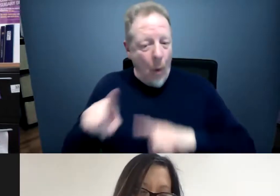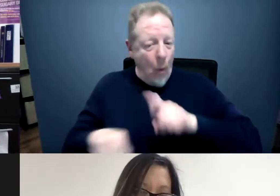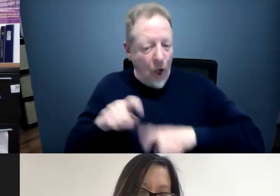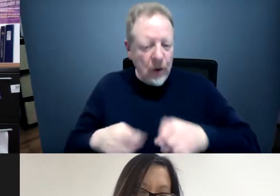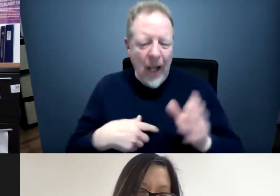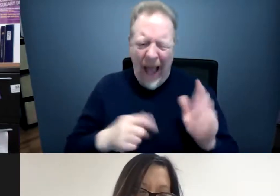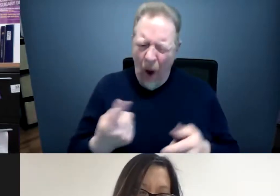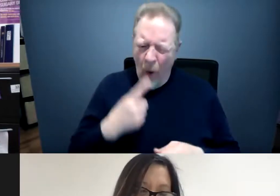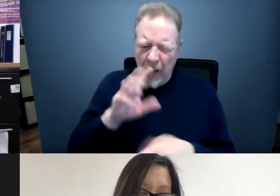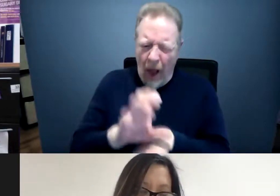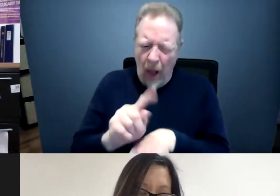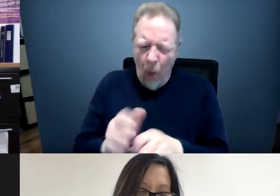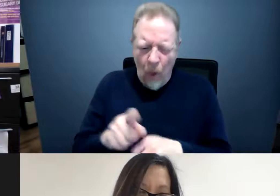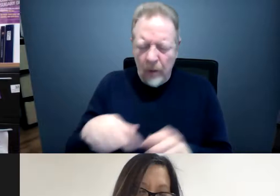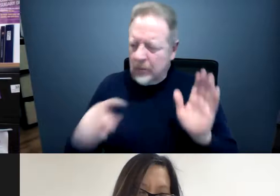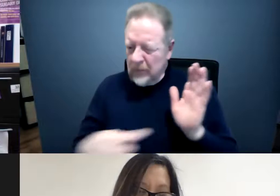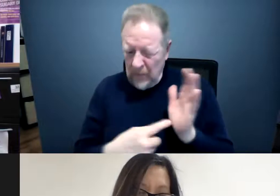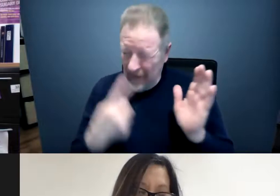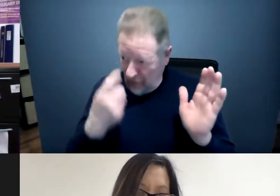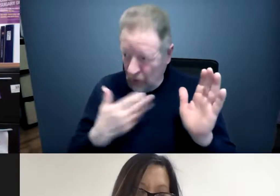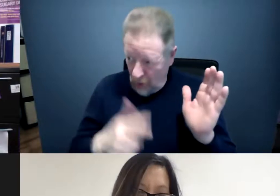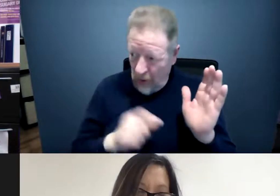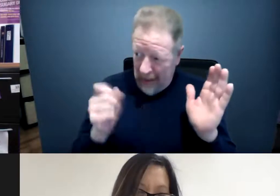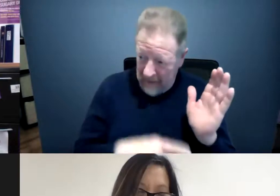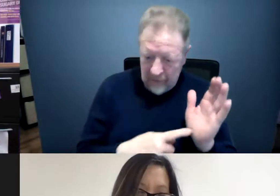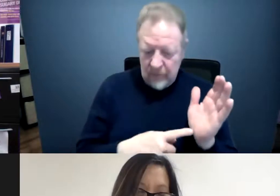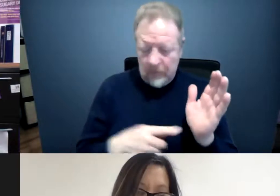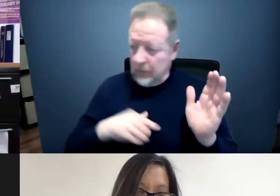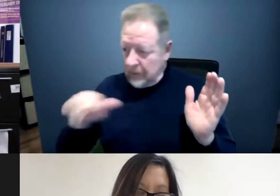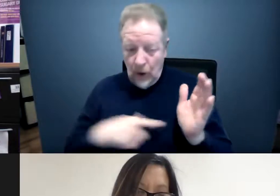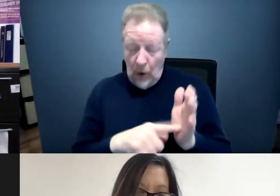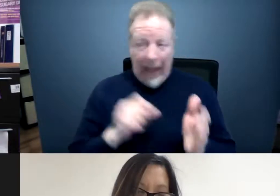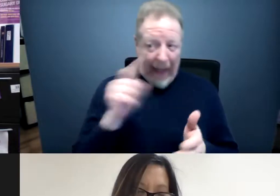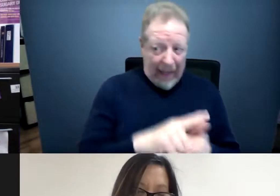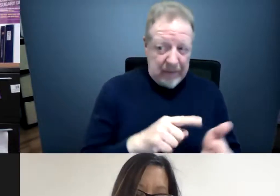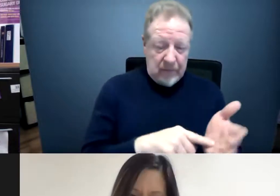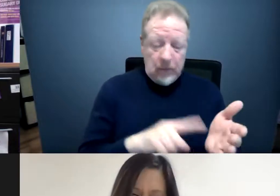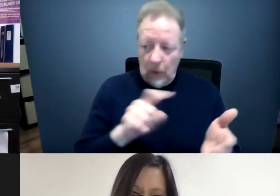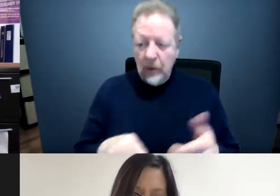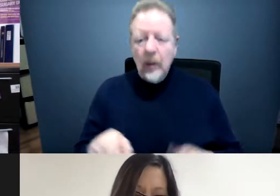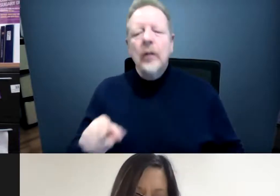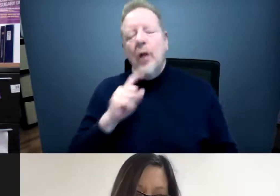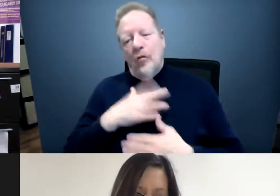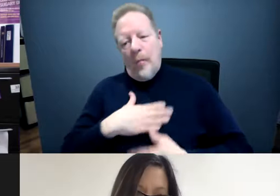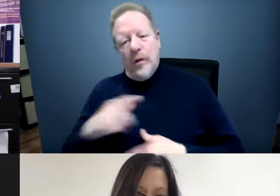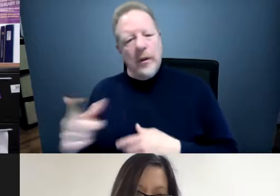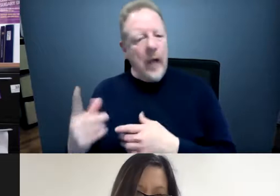this? Is this interesting? Is this the right perspective? And so thank you, Christine. I really appreciate all of your